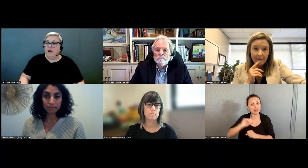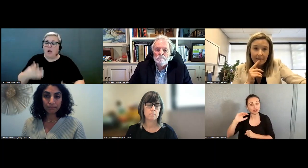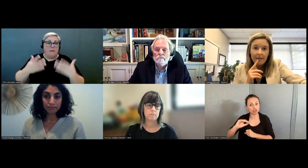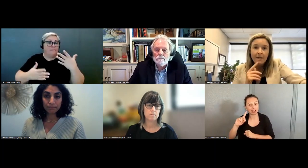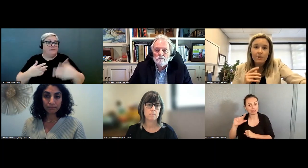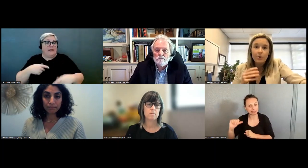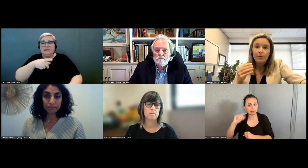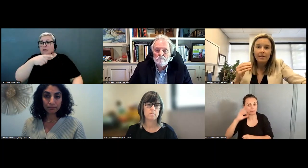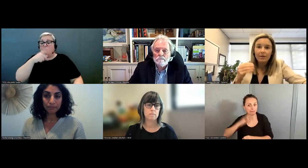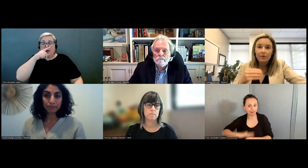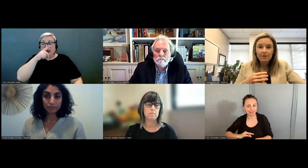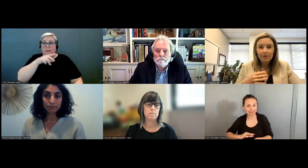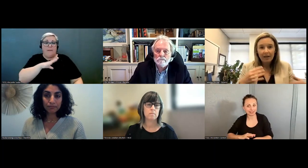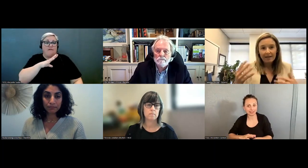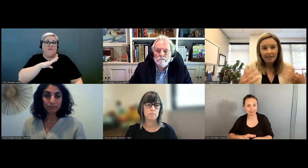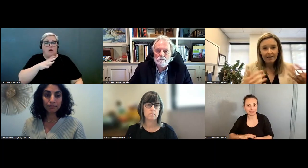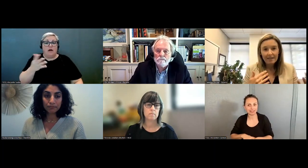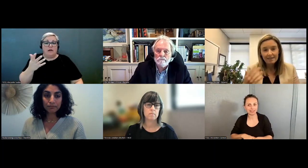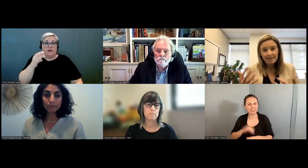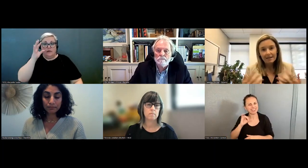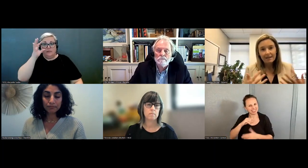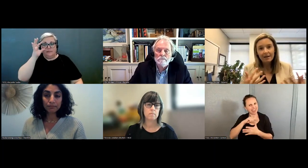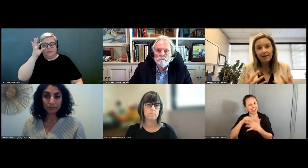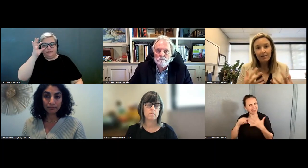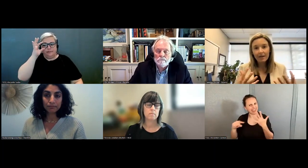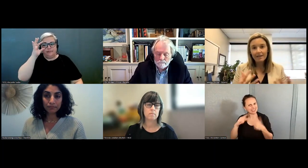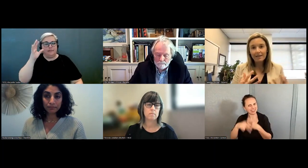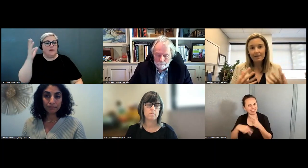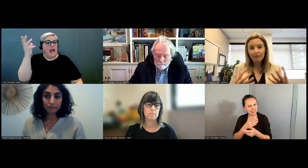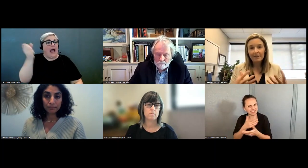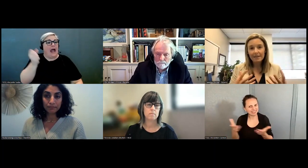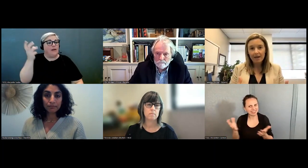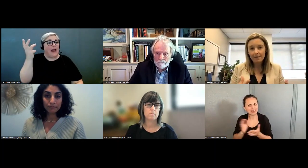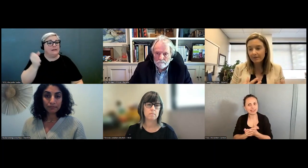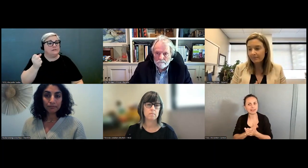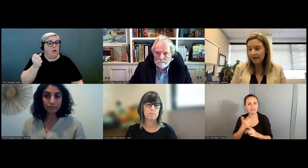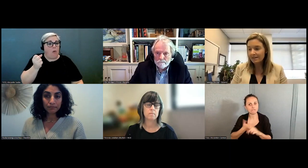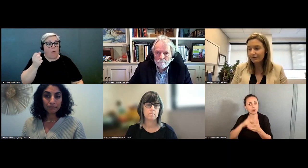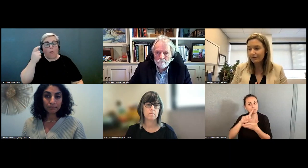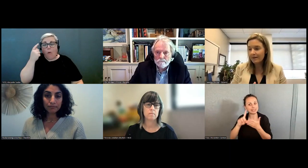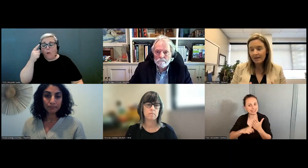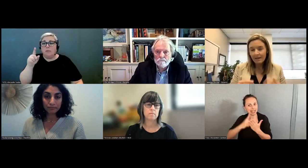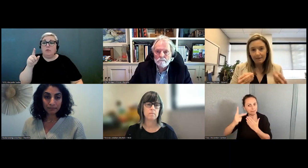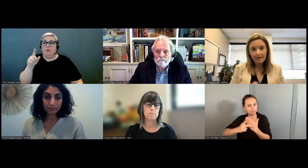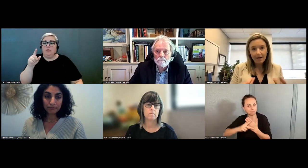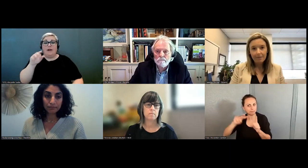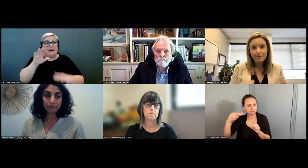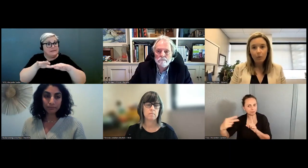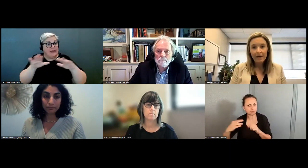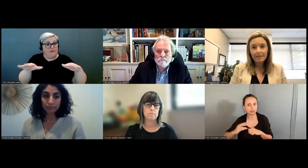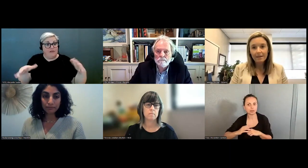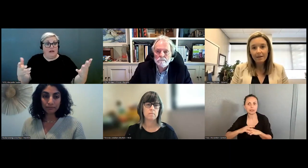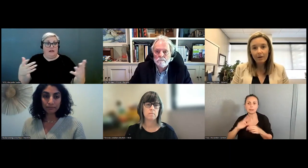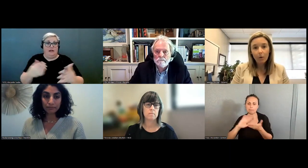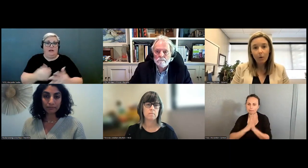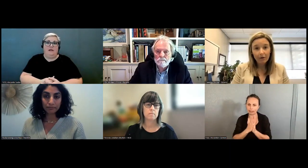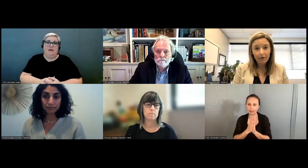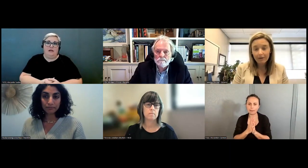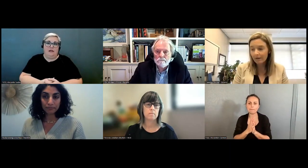disability benefit. So, these are the kinds of things that from a design perspective, it becomes